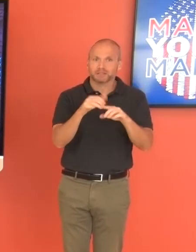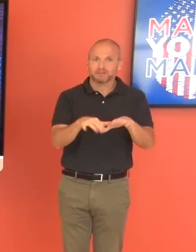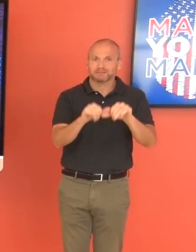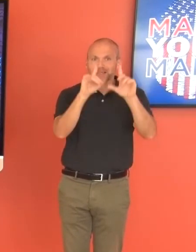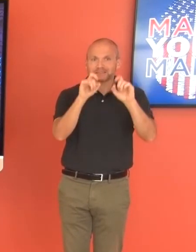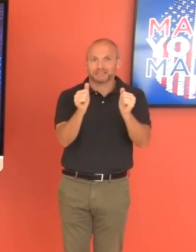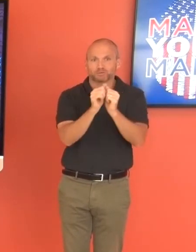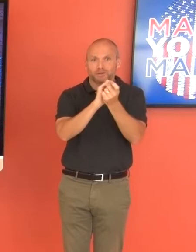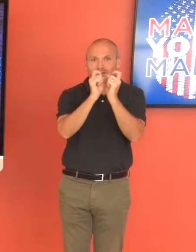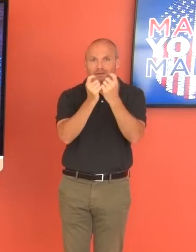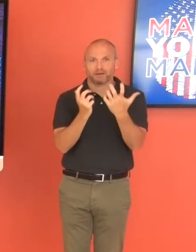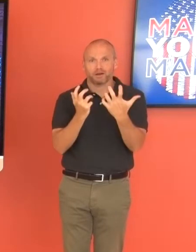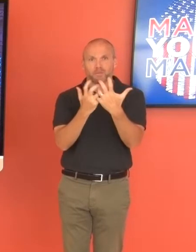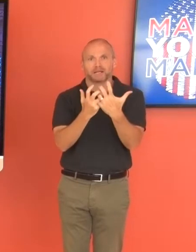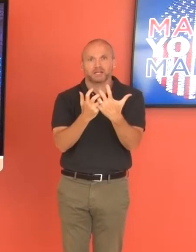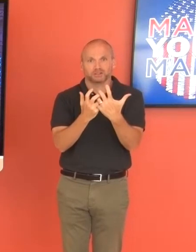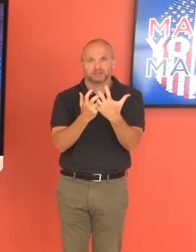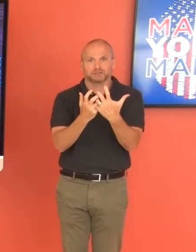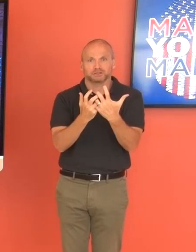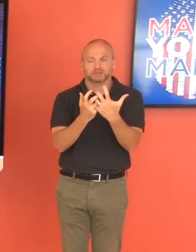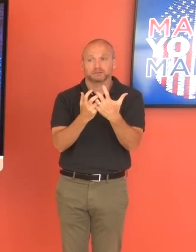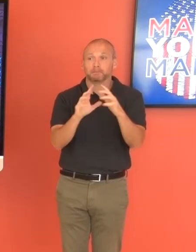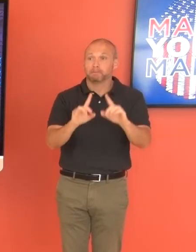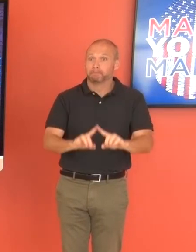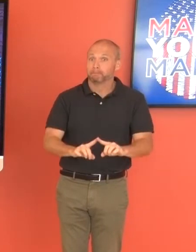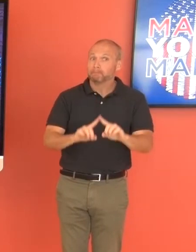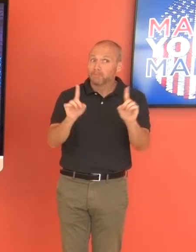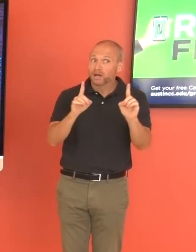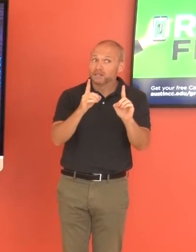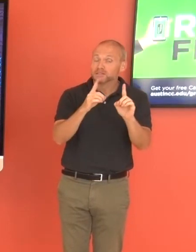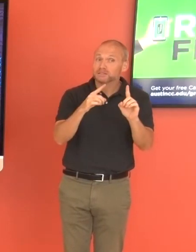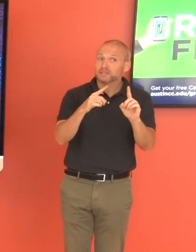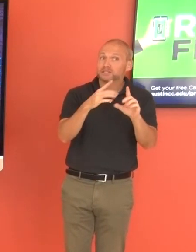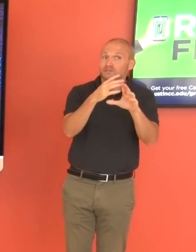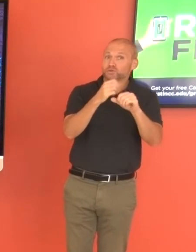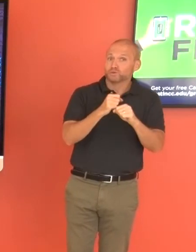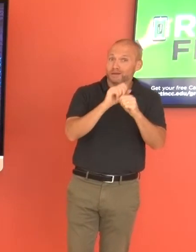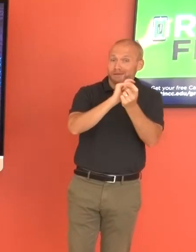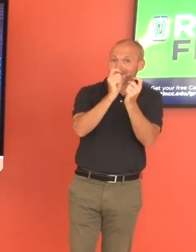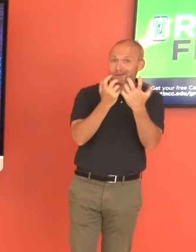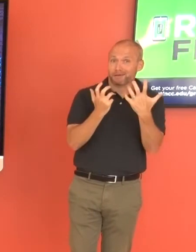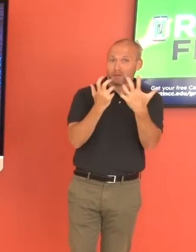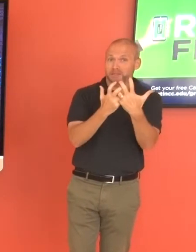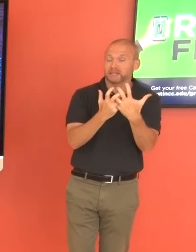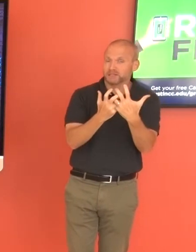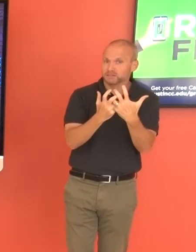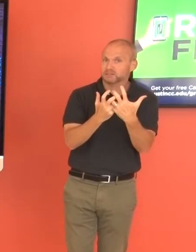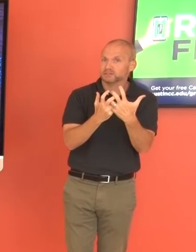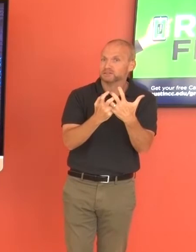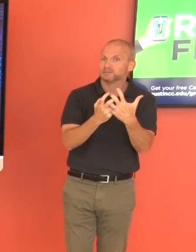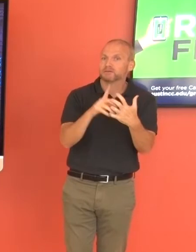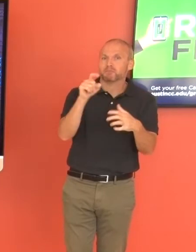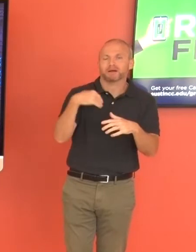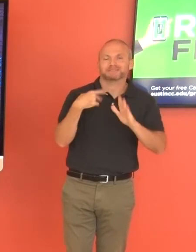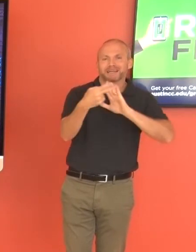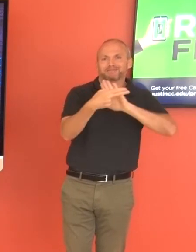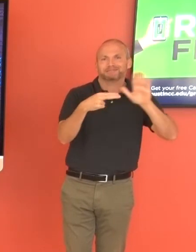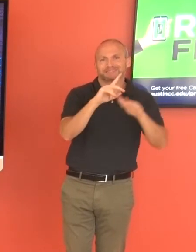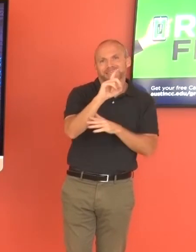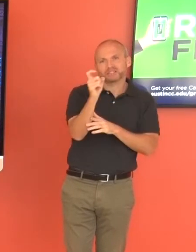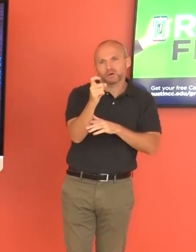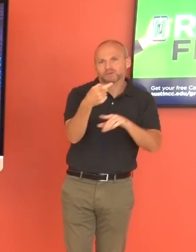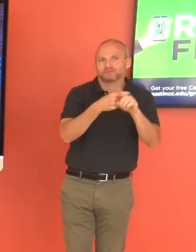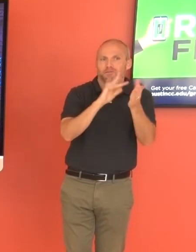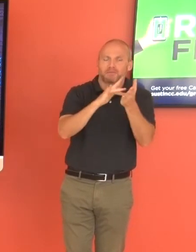accommodations, but in order to get those accommodations, you know, You, of course, have to have a diagnosis by a